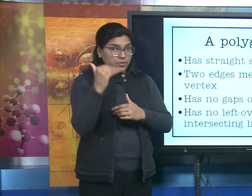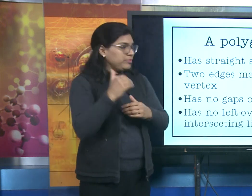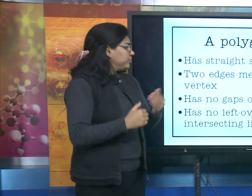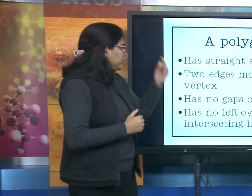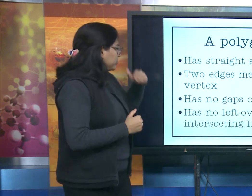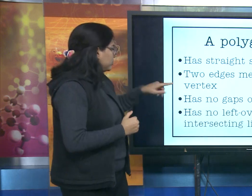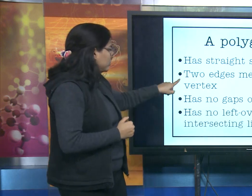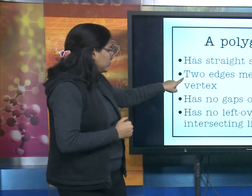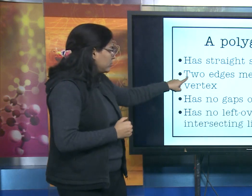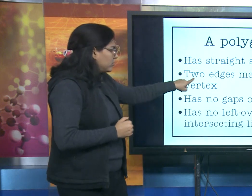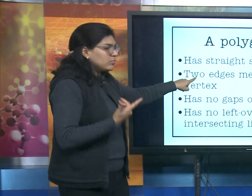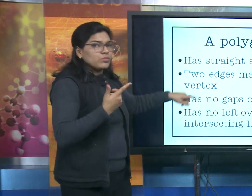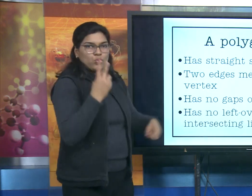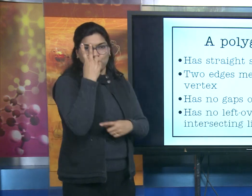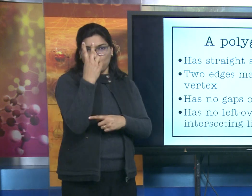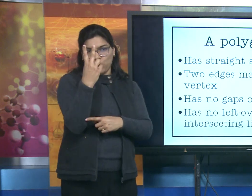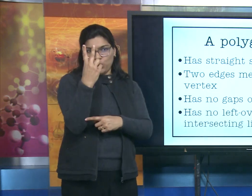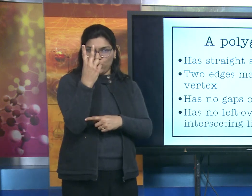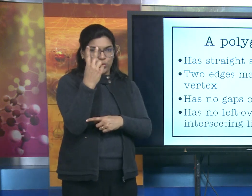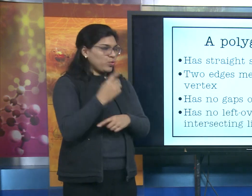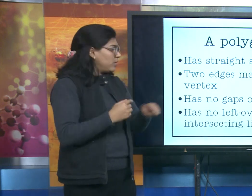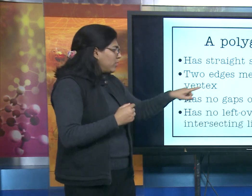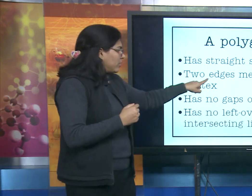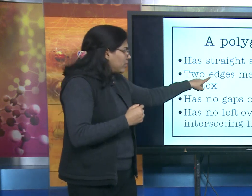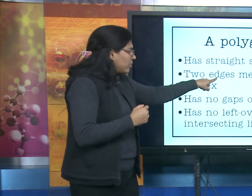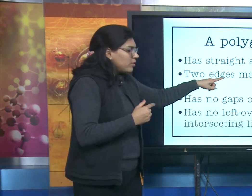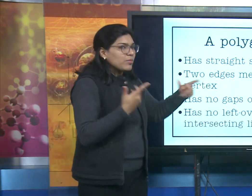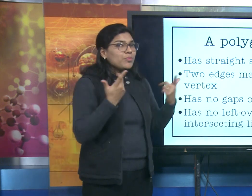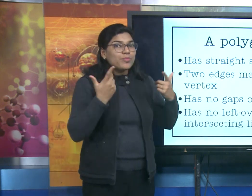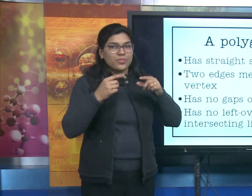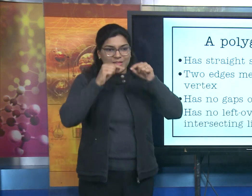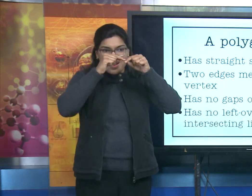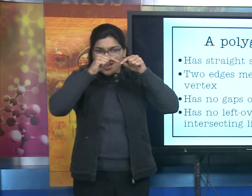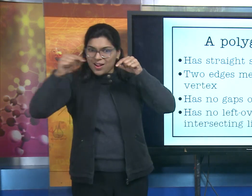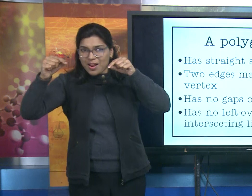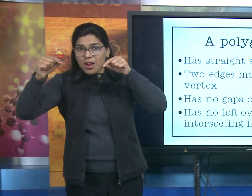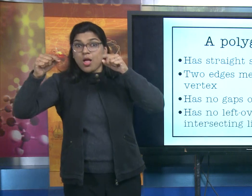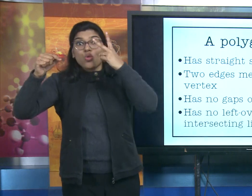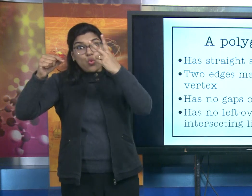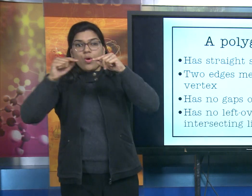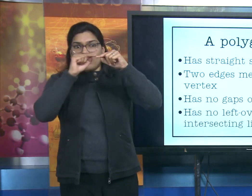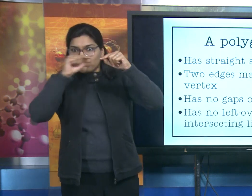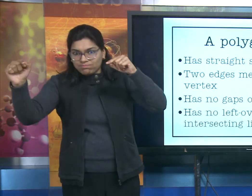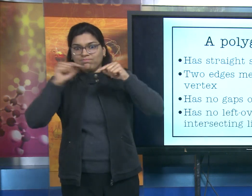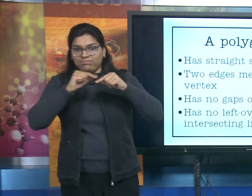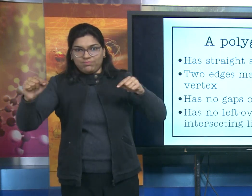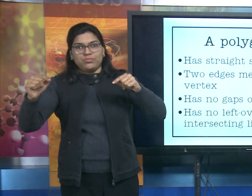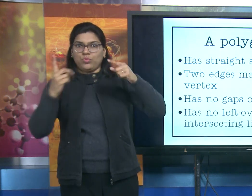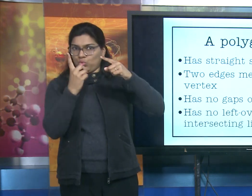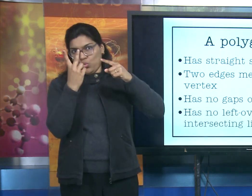we can explain that word in further videos. Now the second feature, it says two edges. It